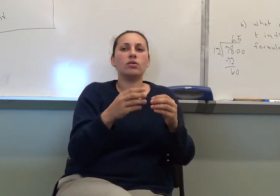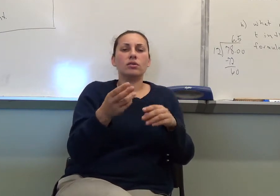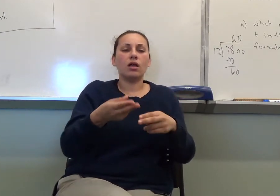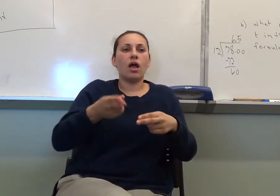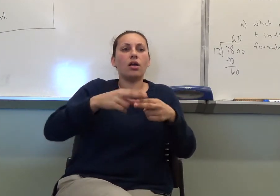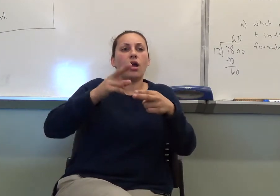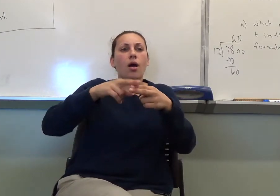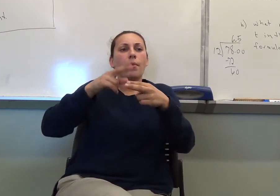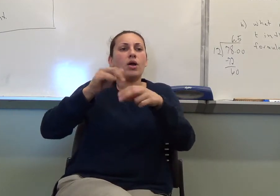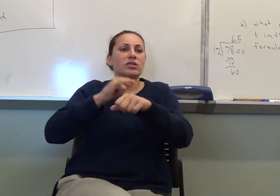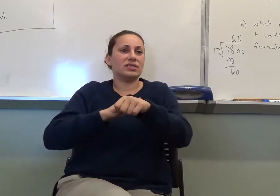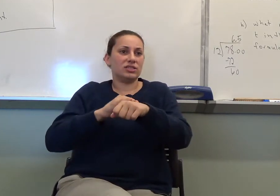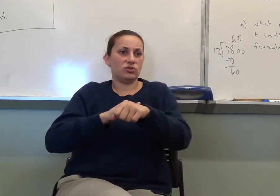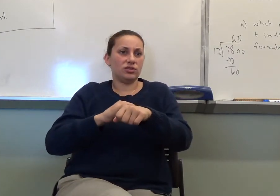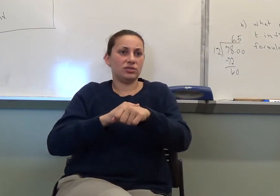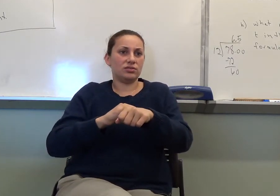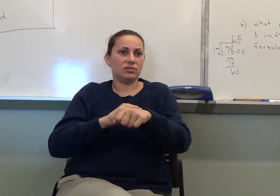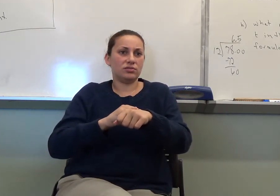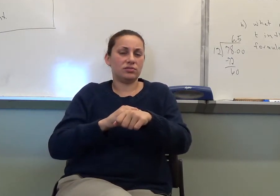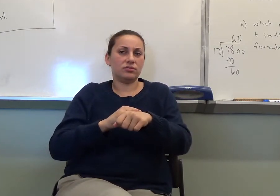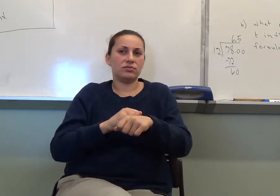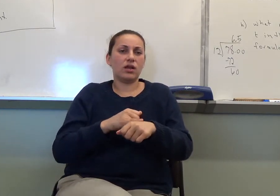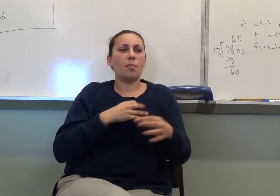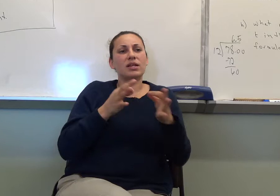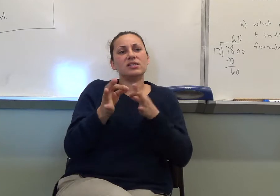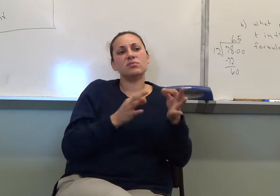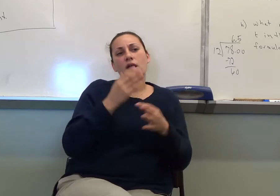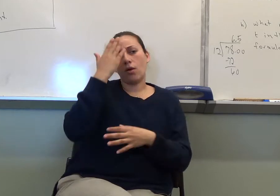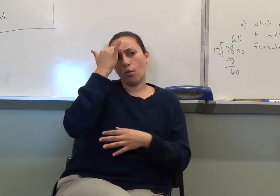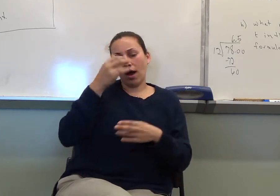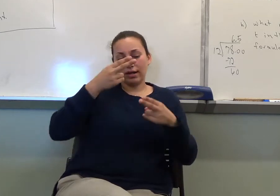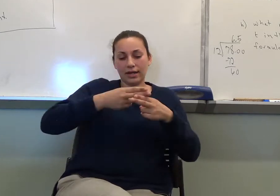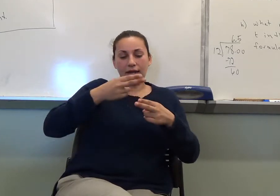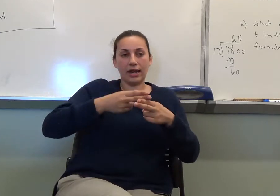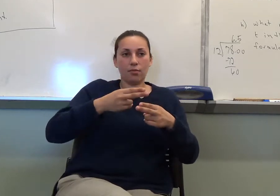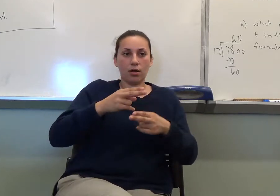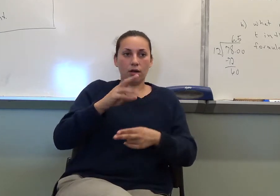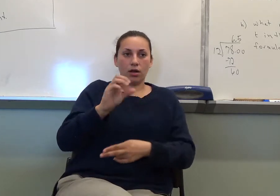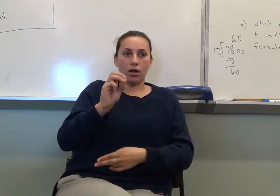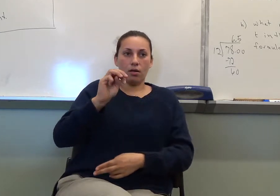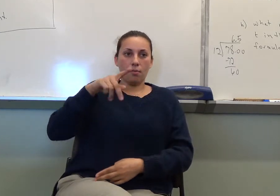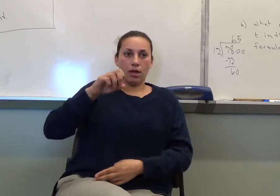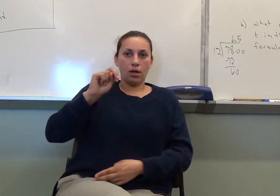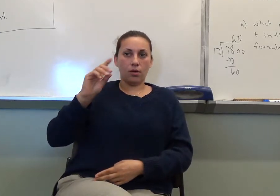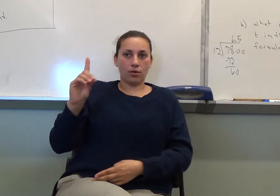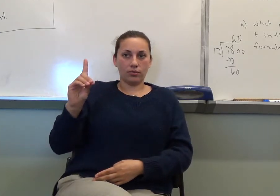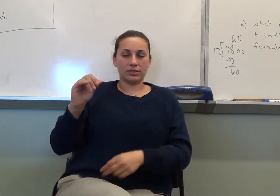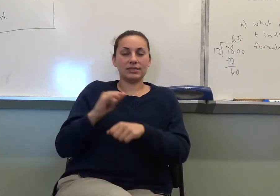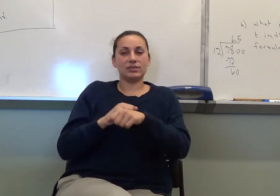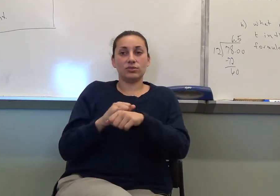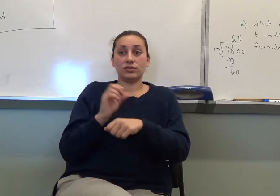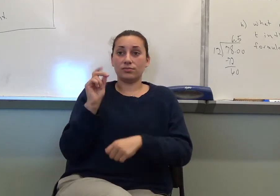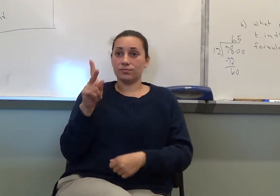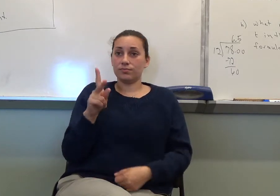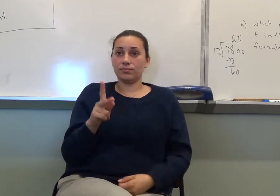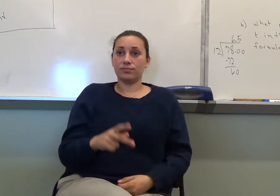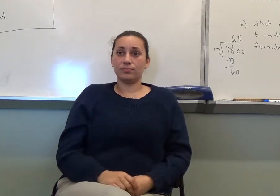it, why they call it compound interest. And it will be based on the